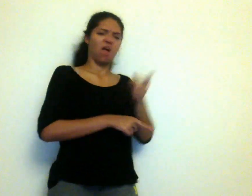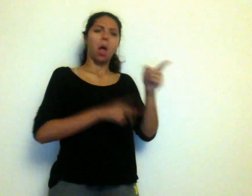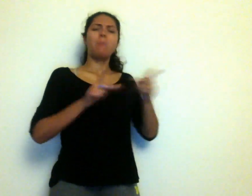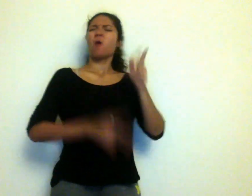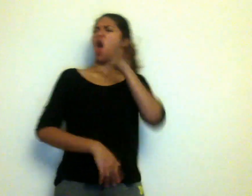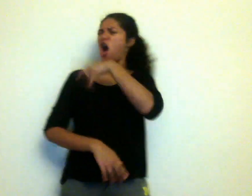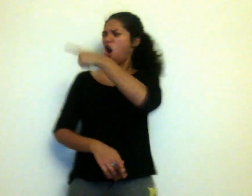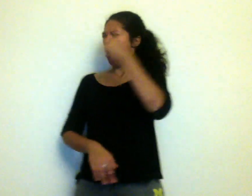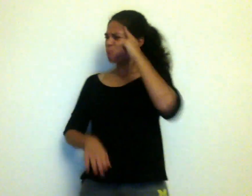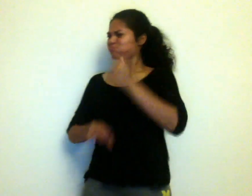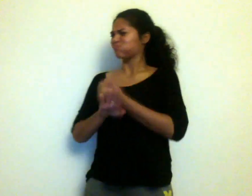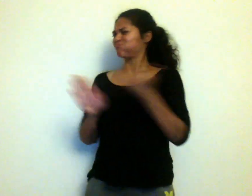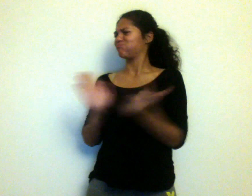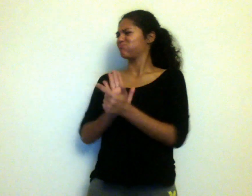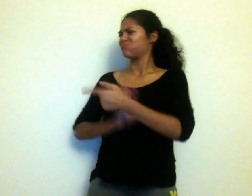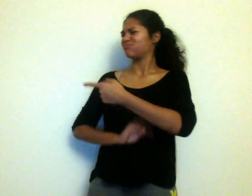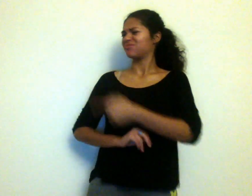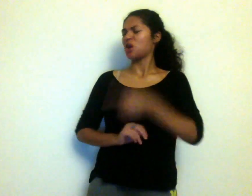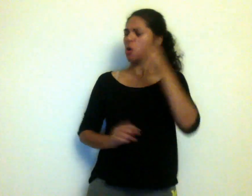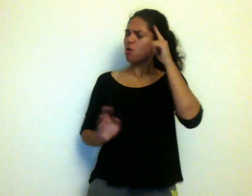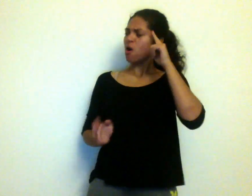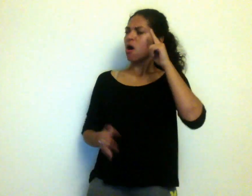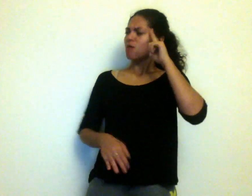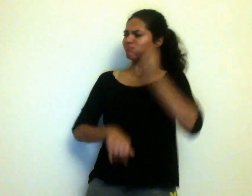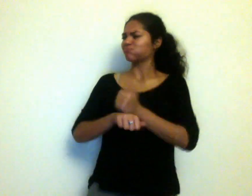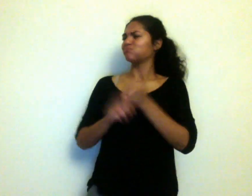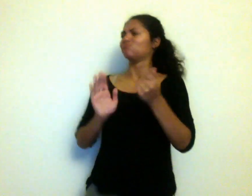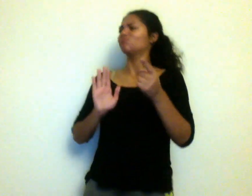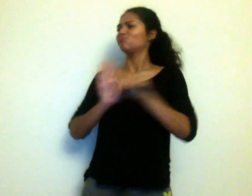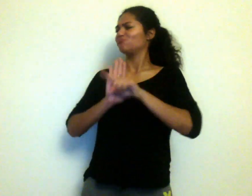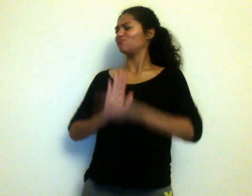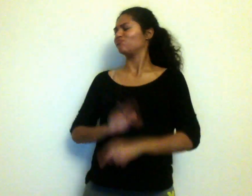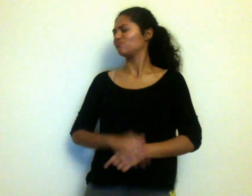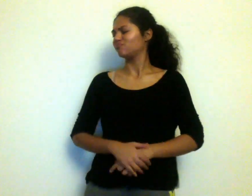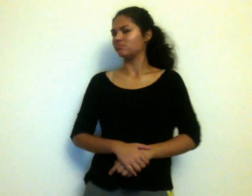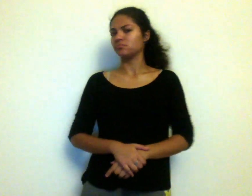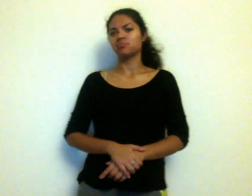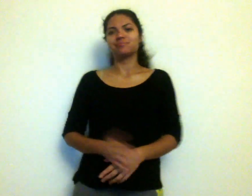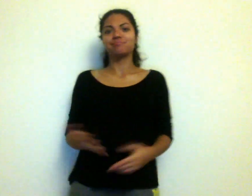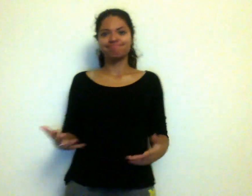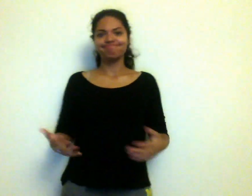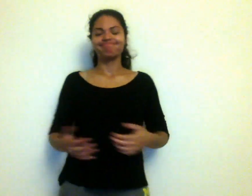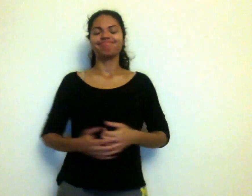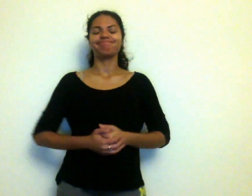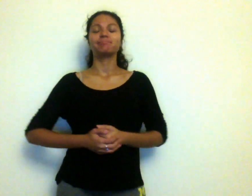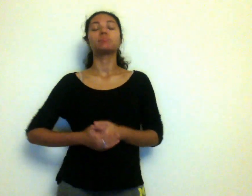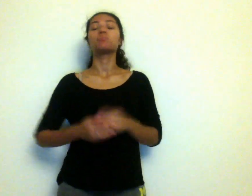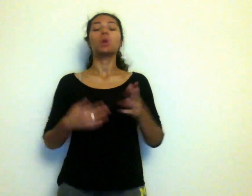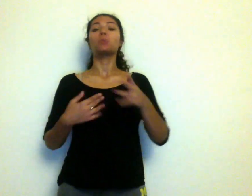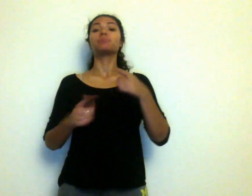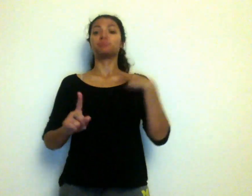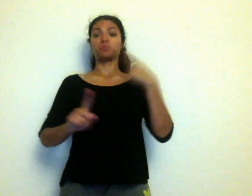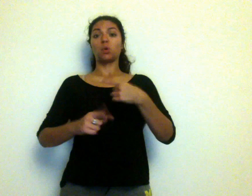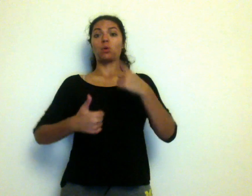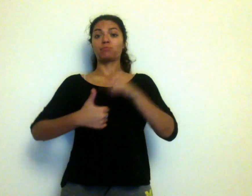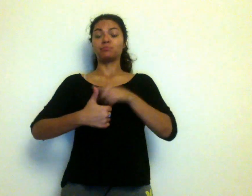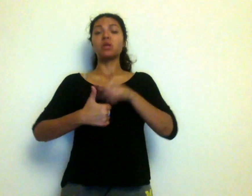But you see, feel the nerve. Number one, a colonial and a racial nerve was touched in that sense. Number two, it